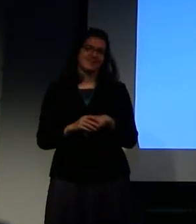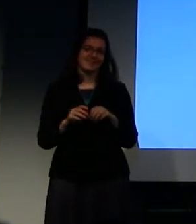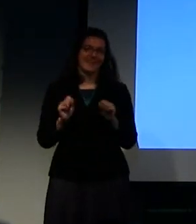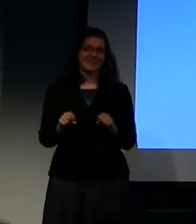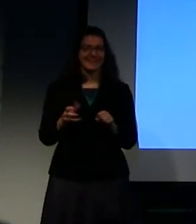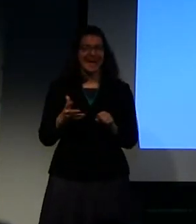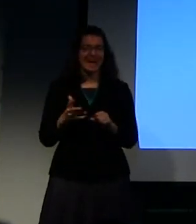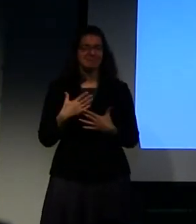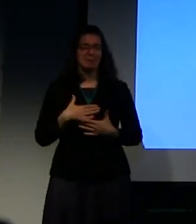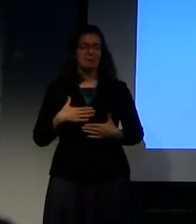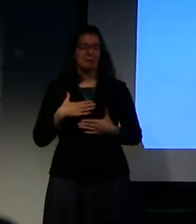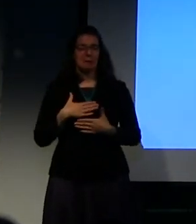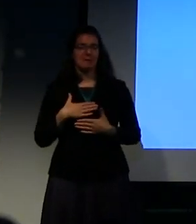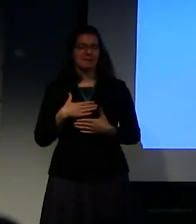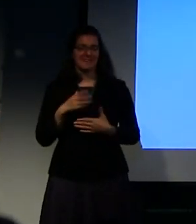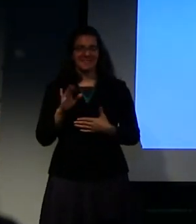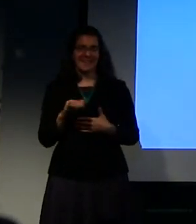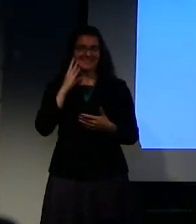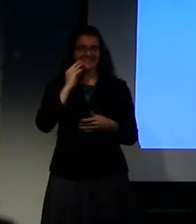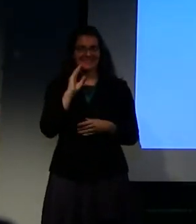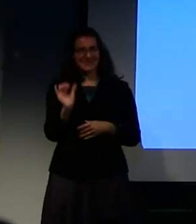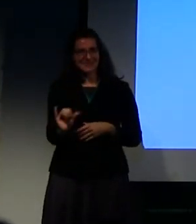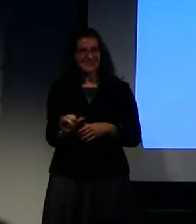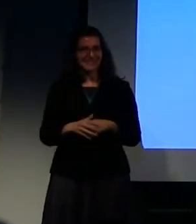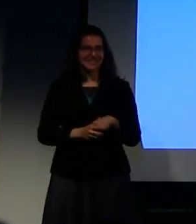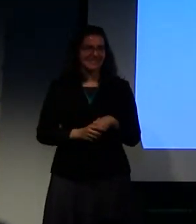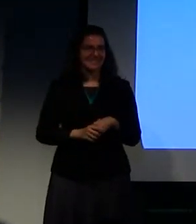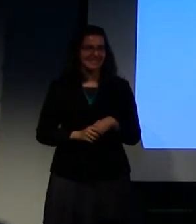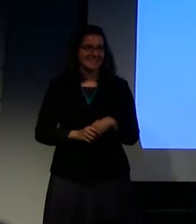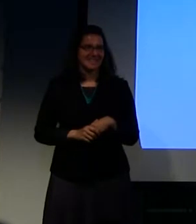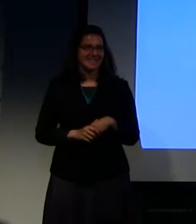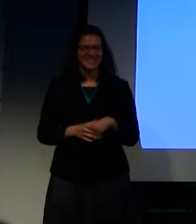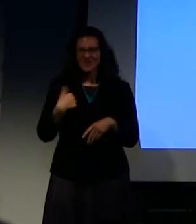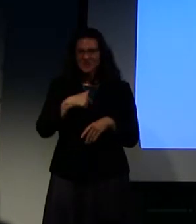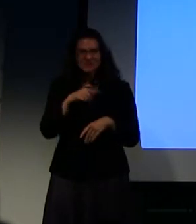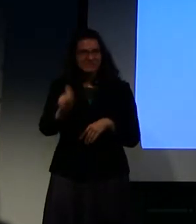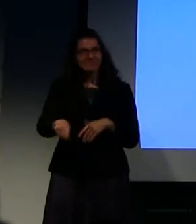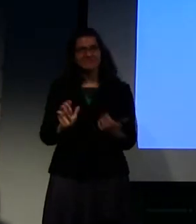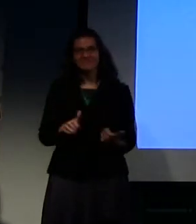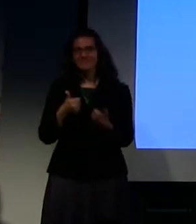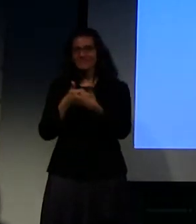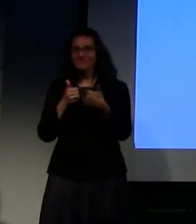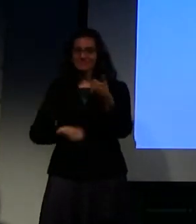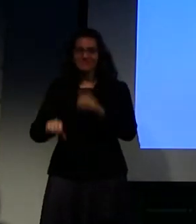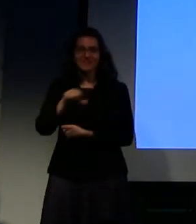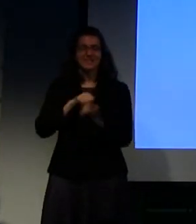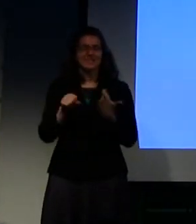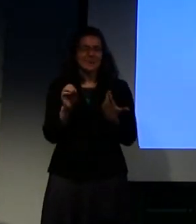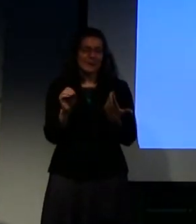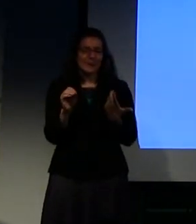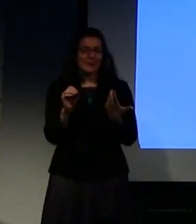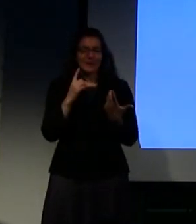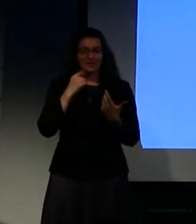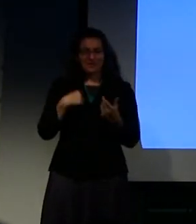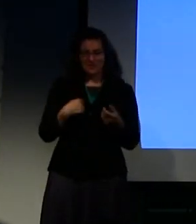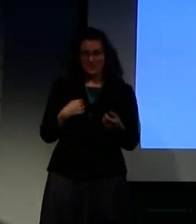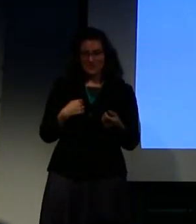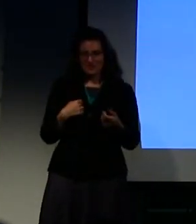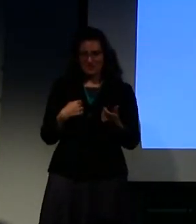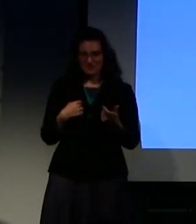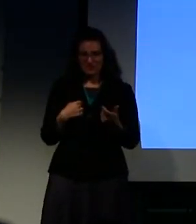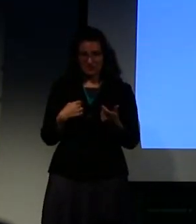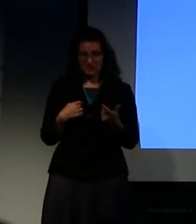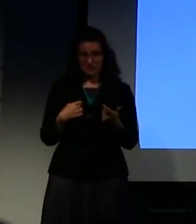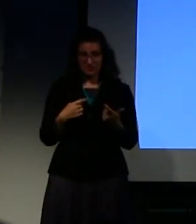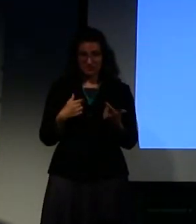as well, because we have to challenge each other. So for me, it was definitely a conscious choice